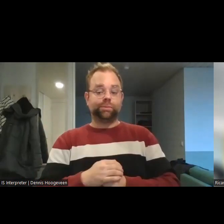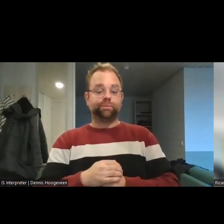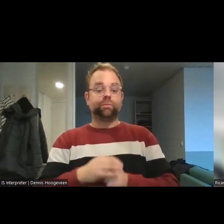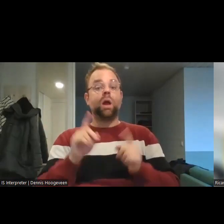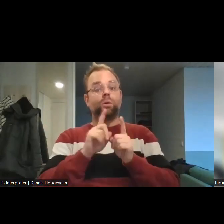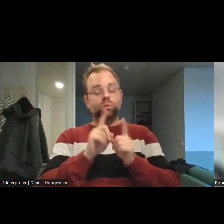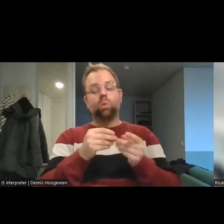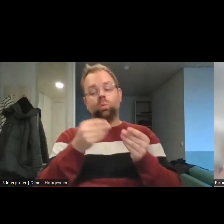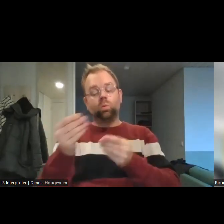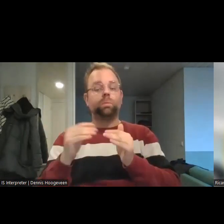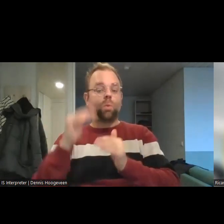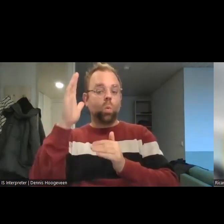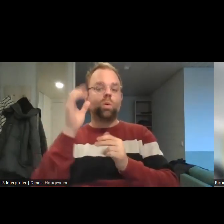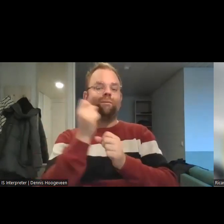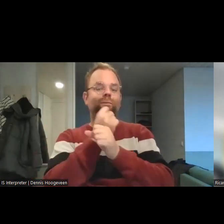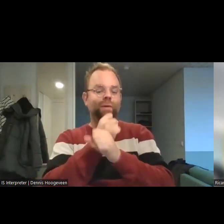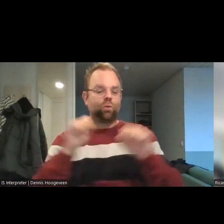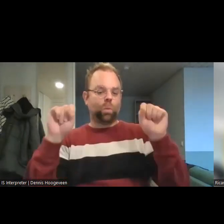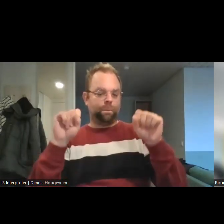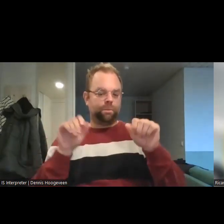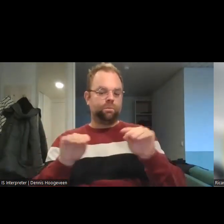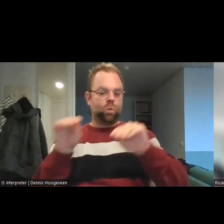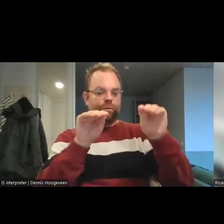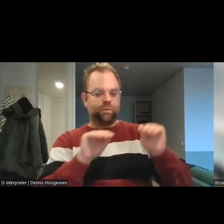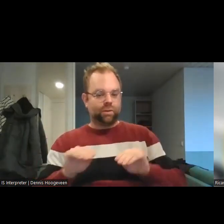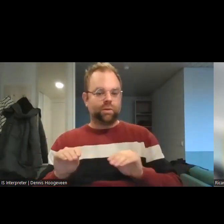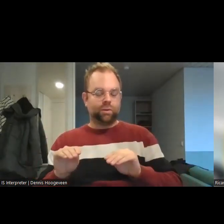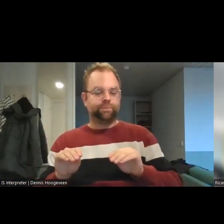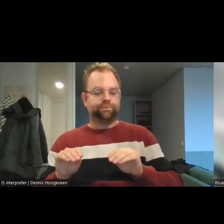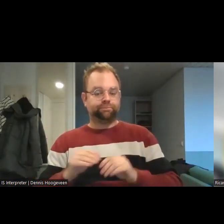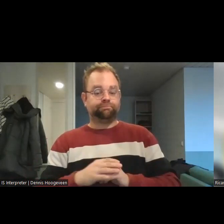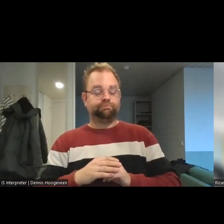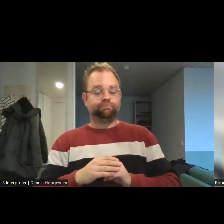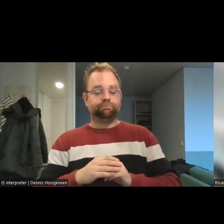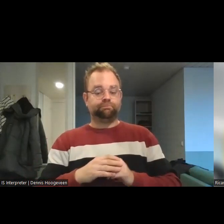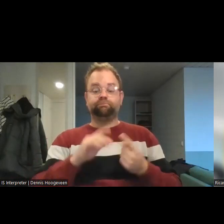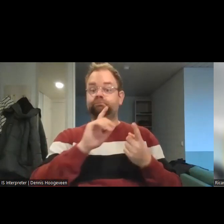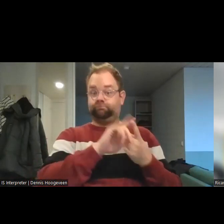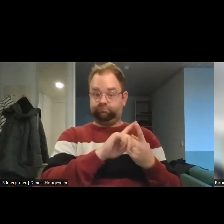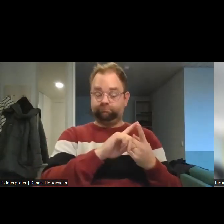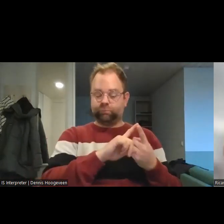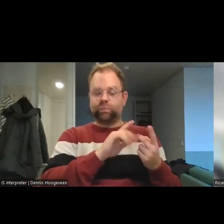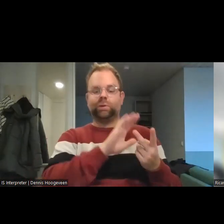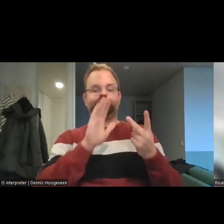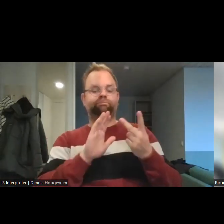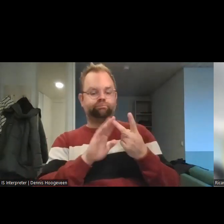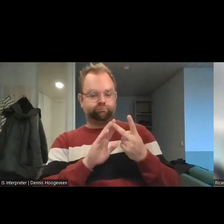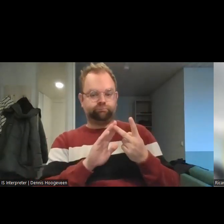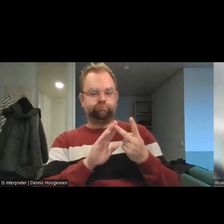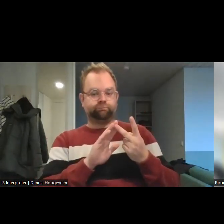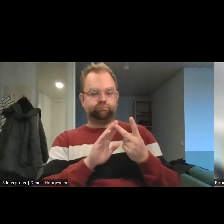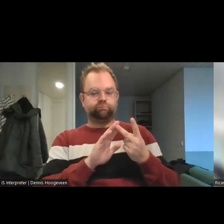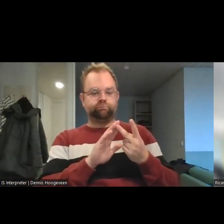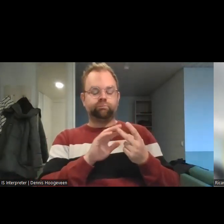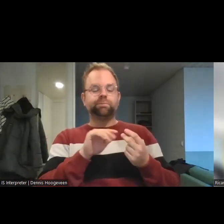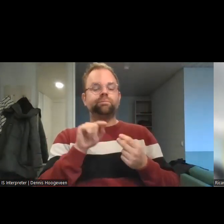Then there was a second big area that was more of immediate protection needs, and those included